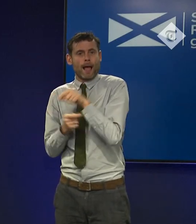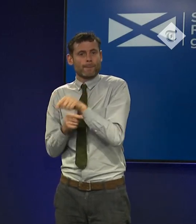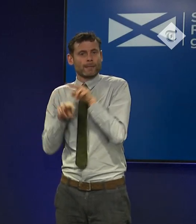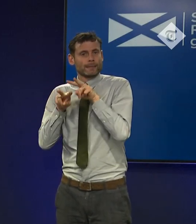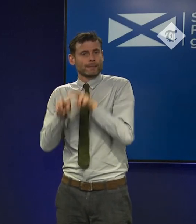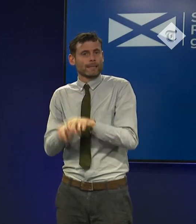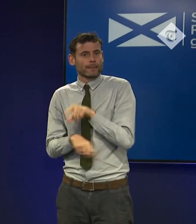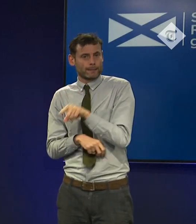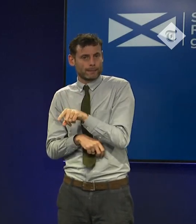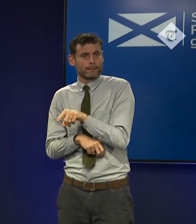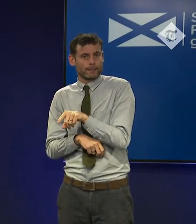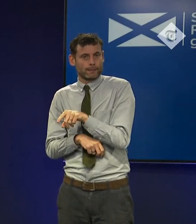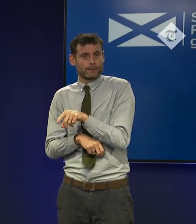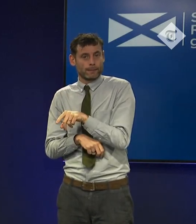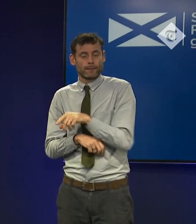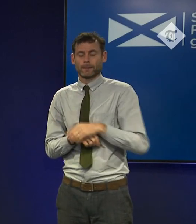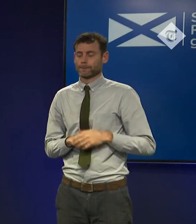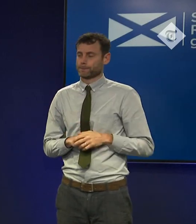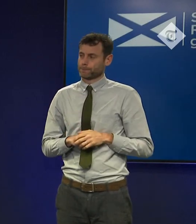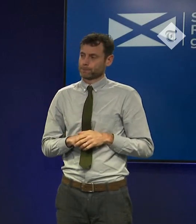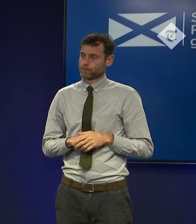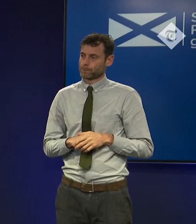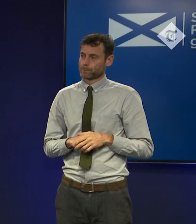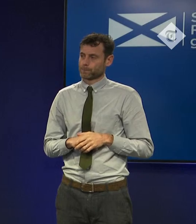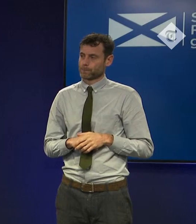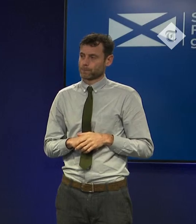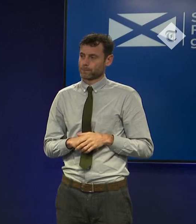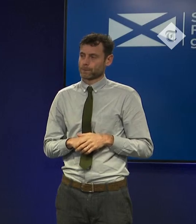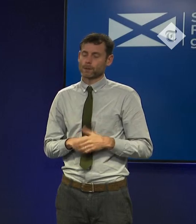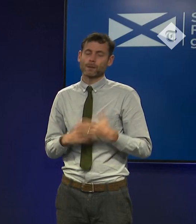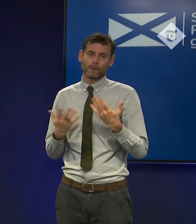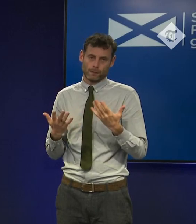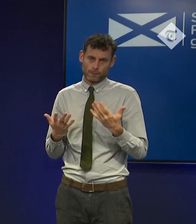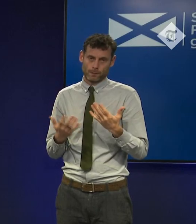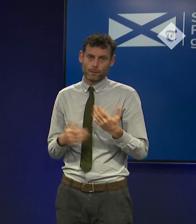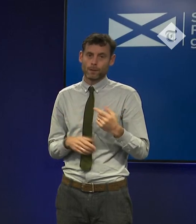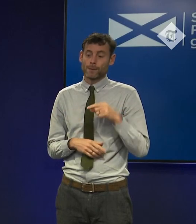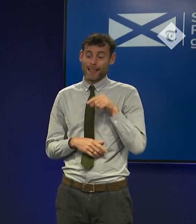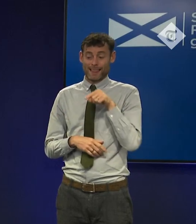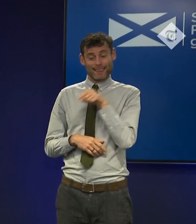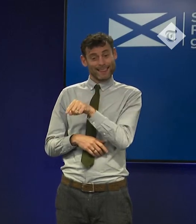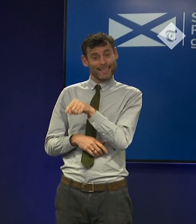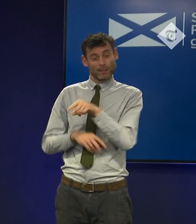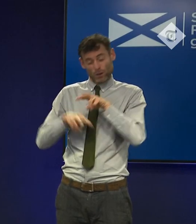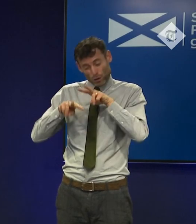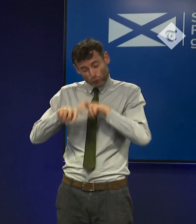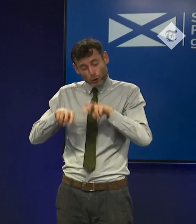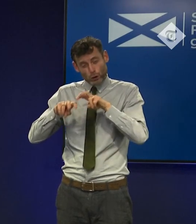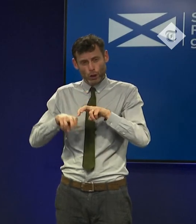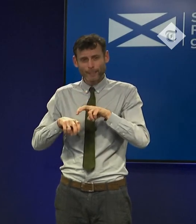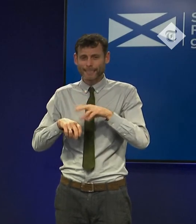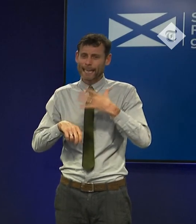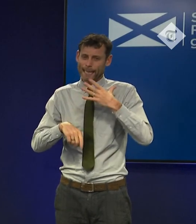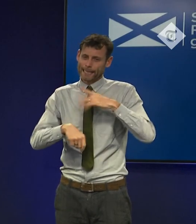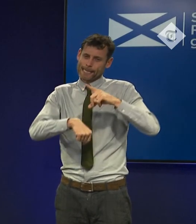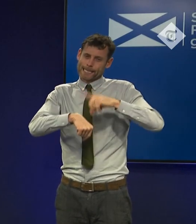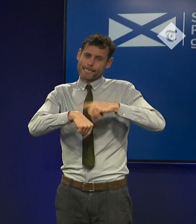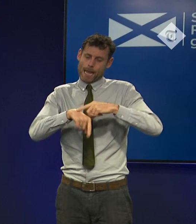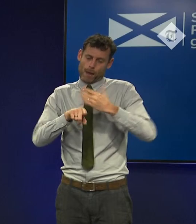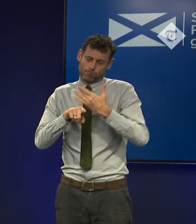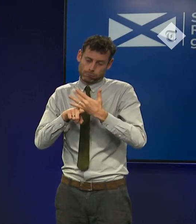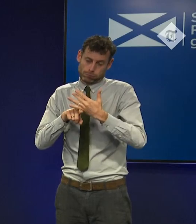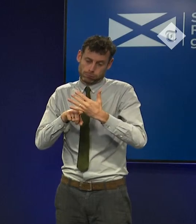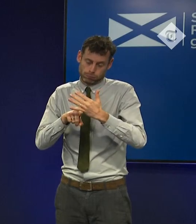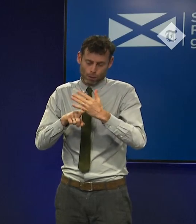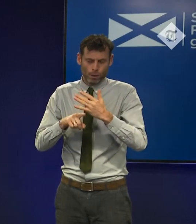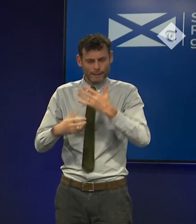be underway at this moment in time. But it will be several weeks before we begin to get clear,